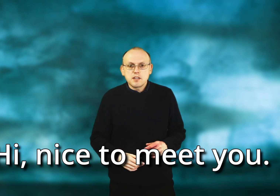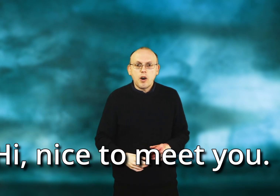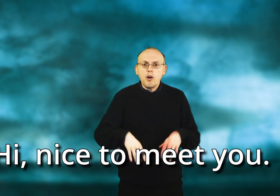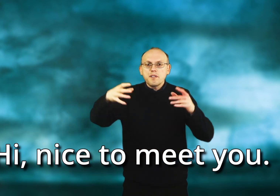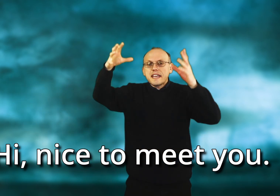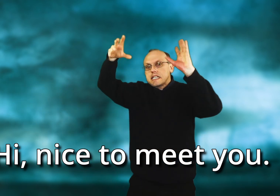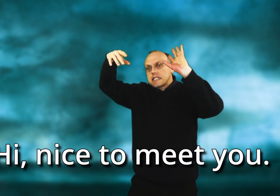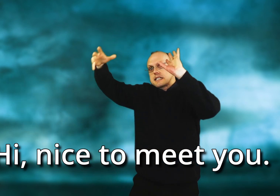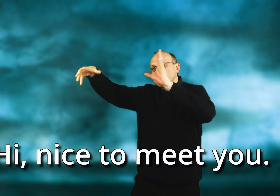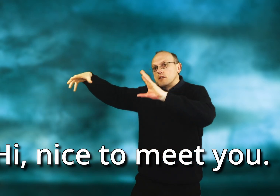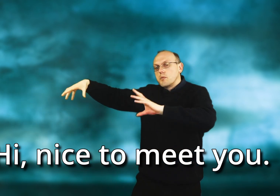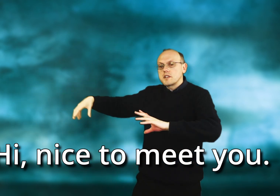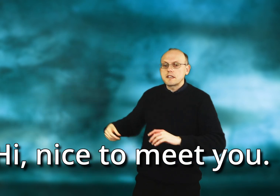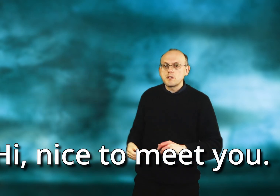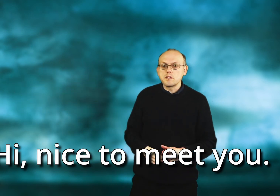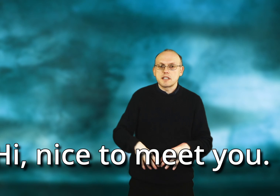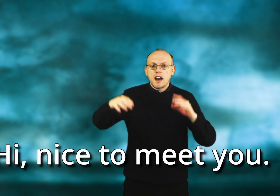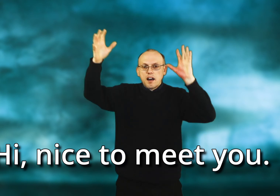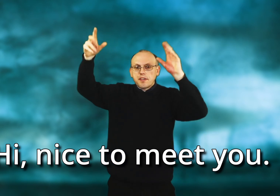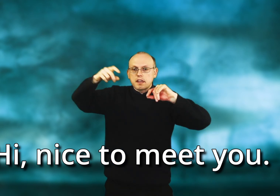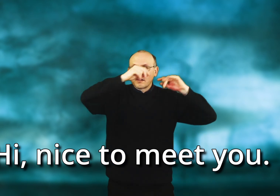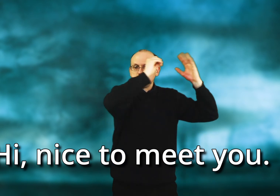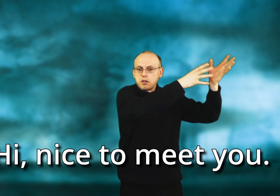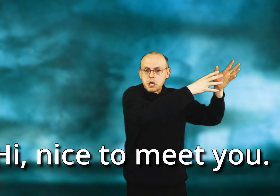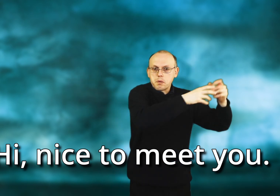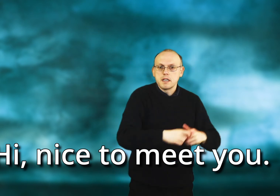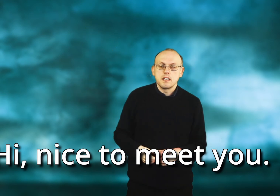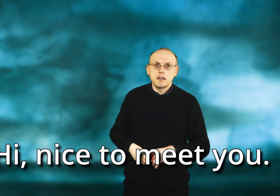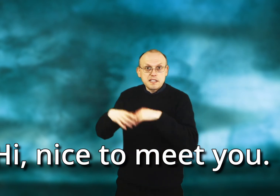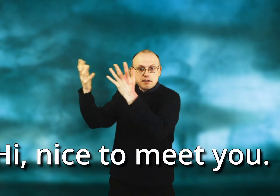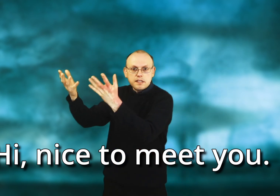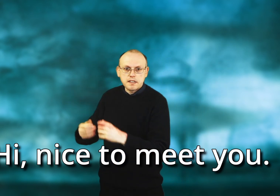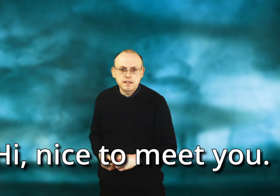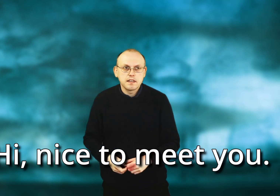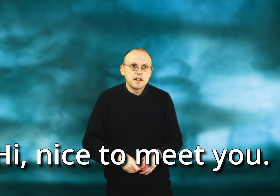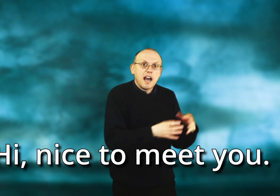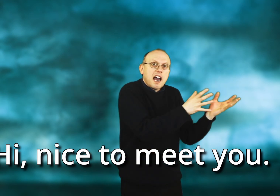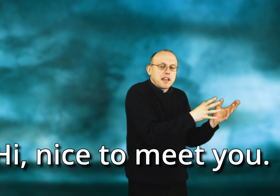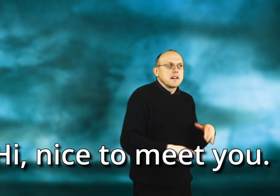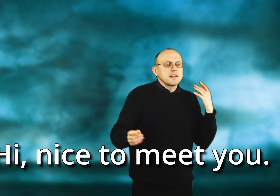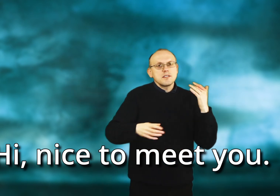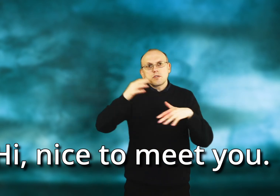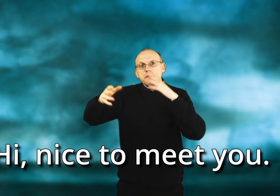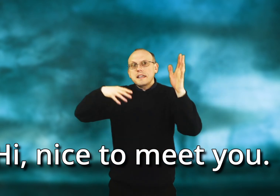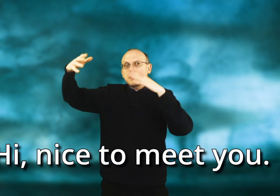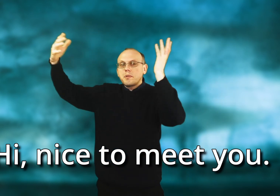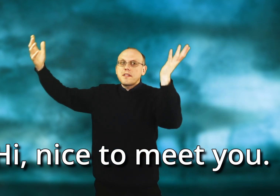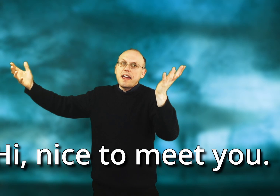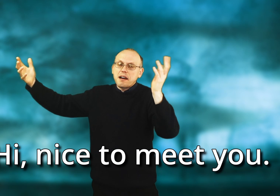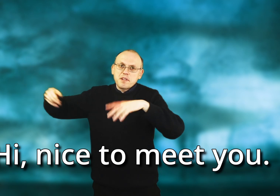all these words I use, I think, no, isn't it, hi. They don't really need to be there, but they do